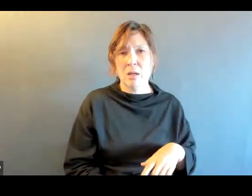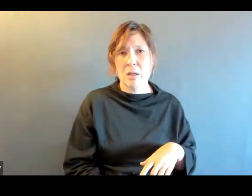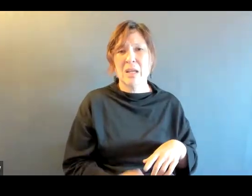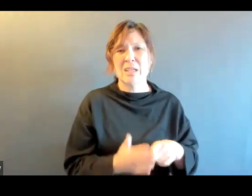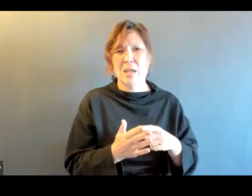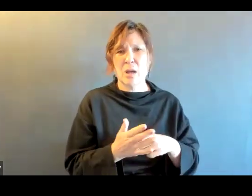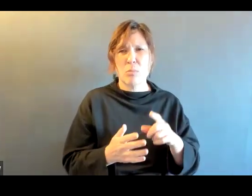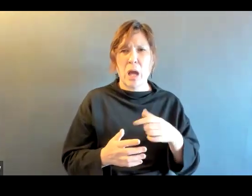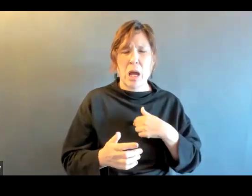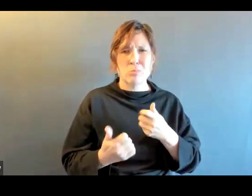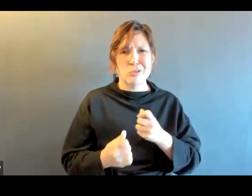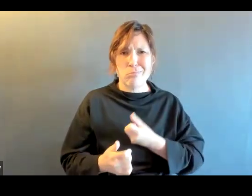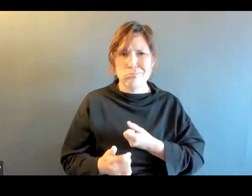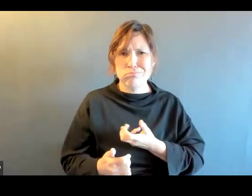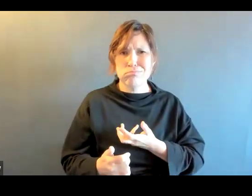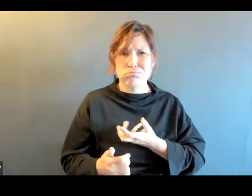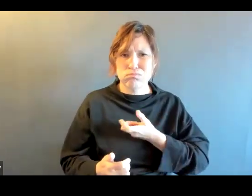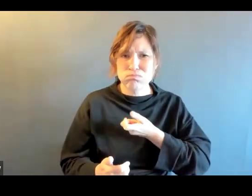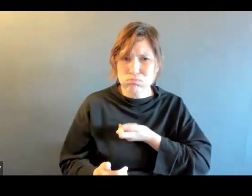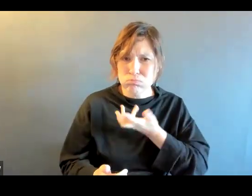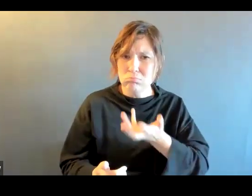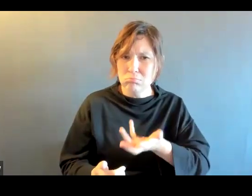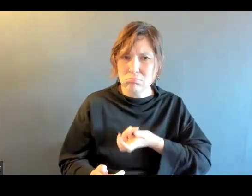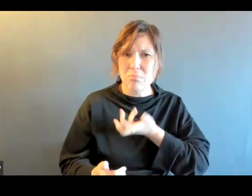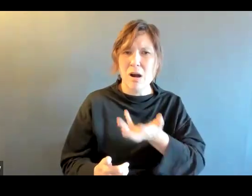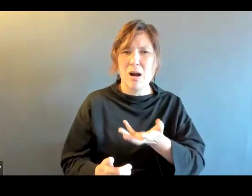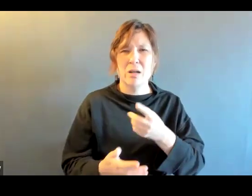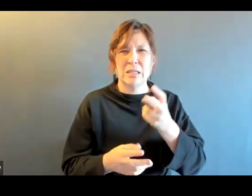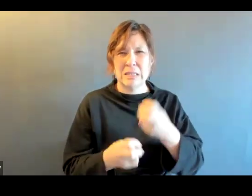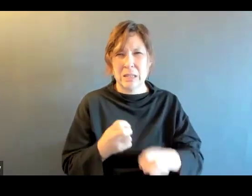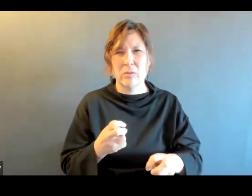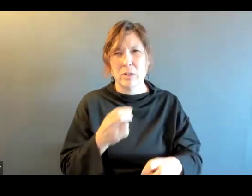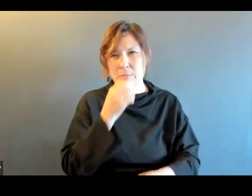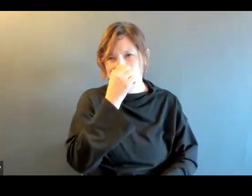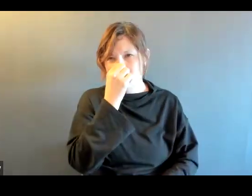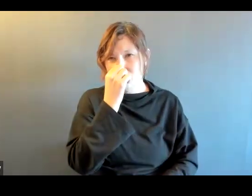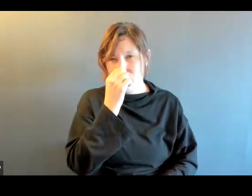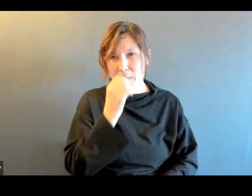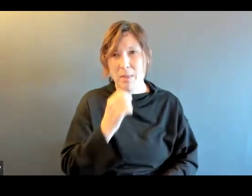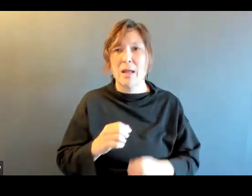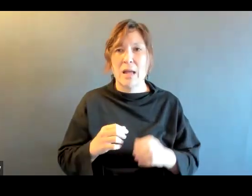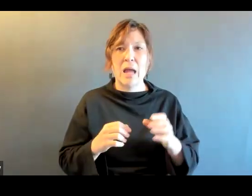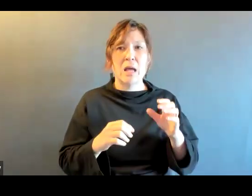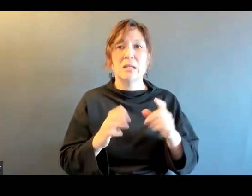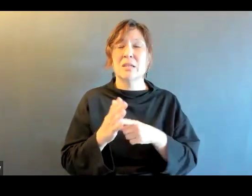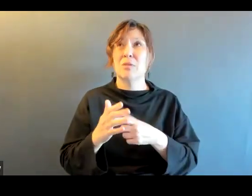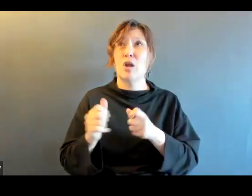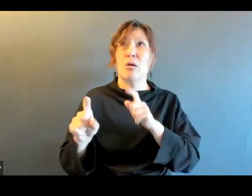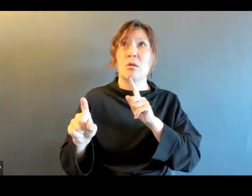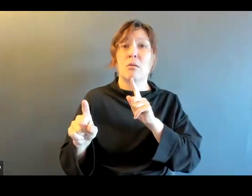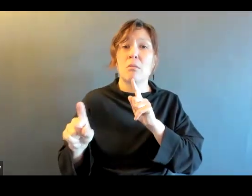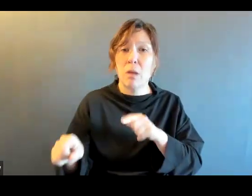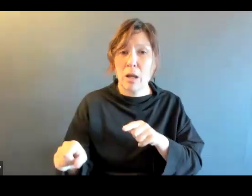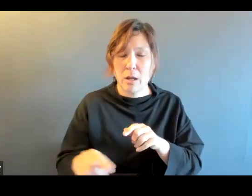words and sentence out in Mandarin to respond. In school,